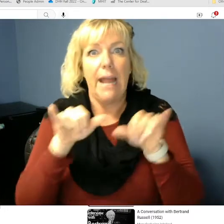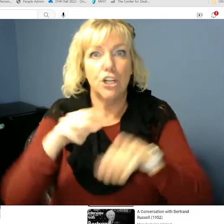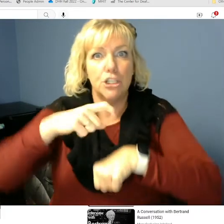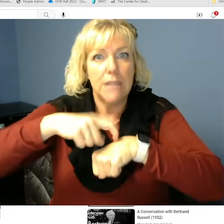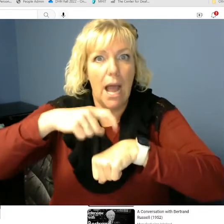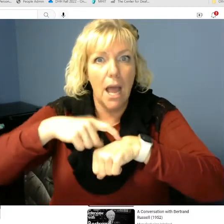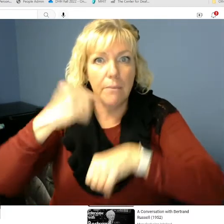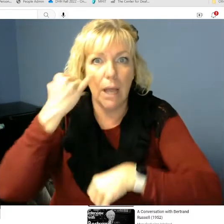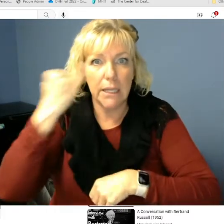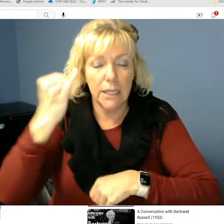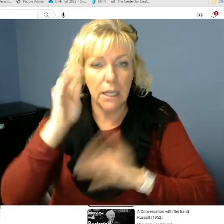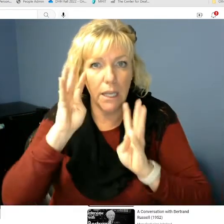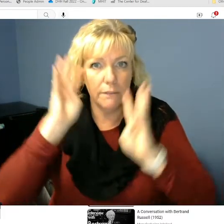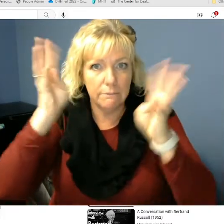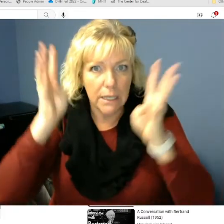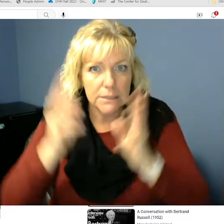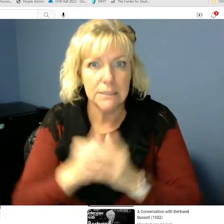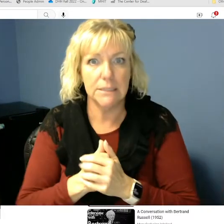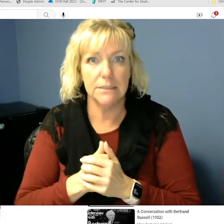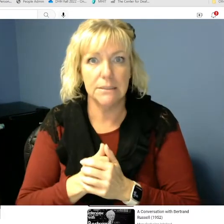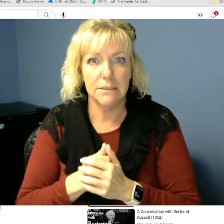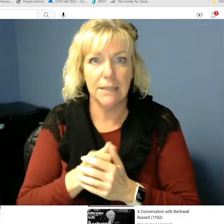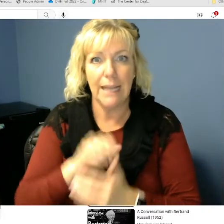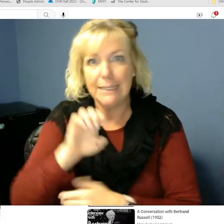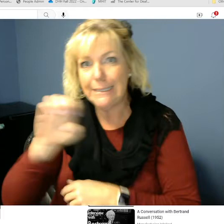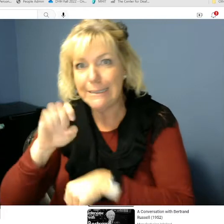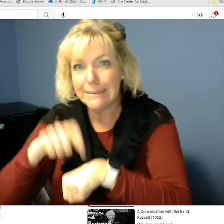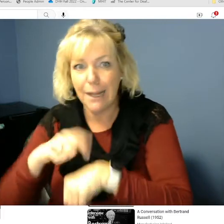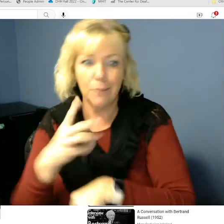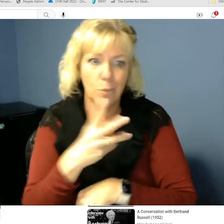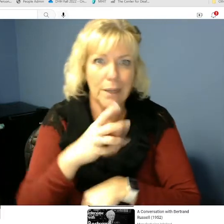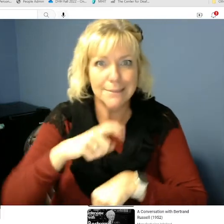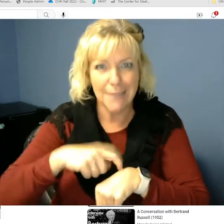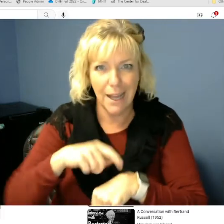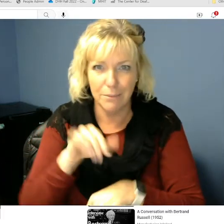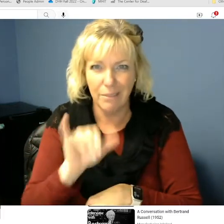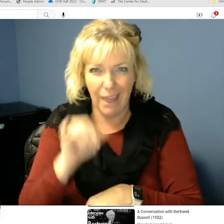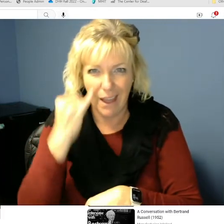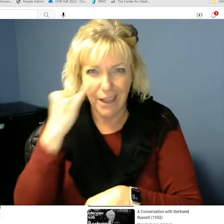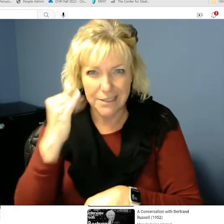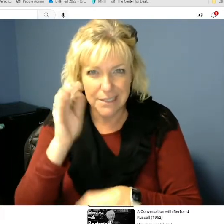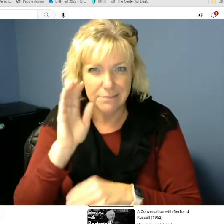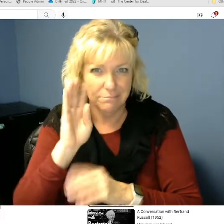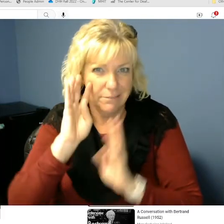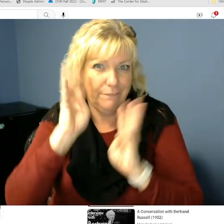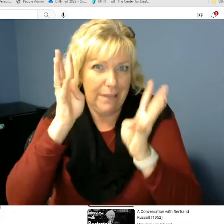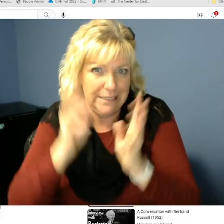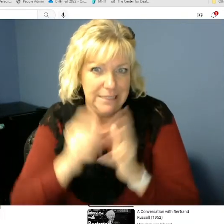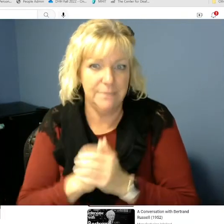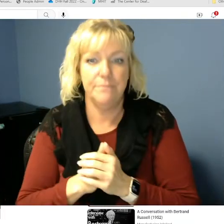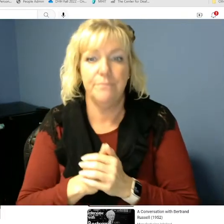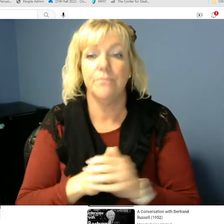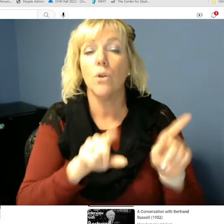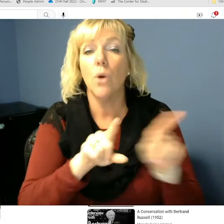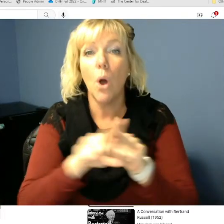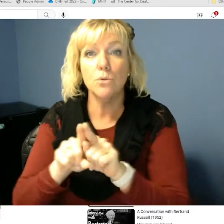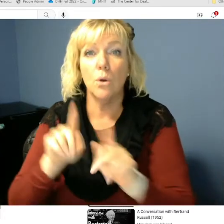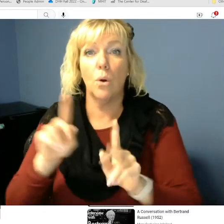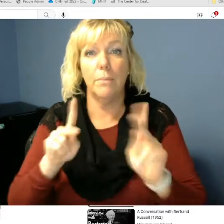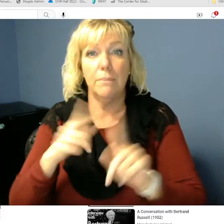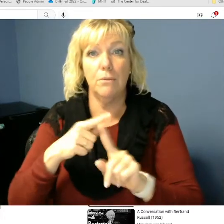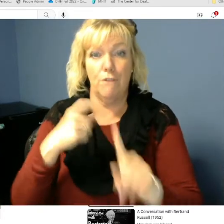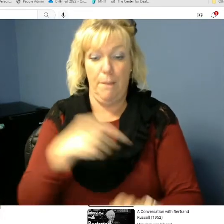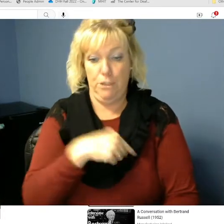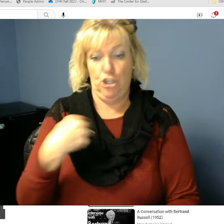time. We'll talk about the immigration of people from China.